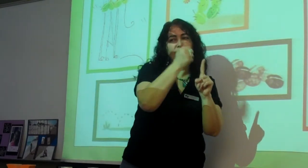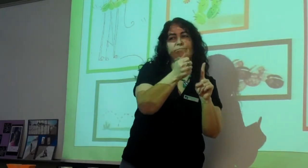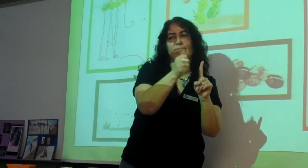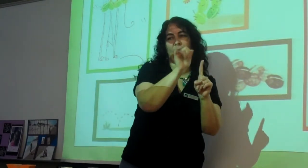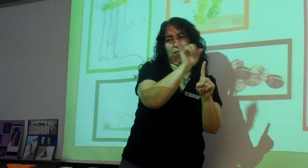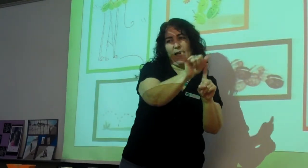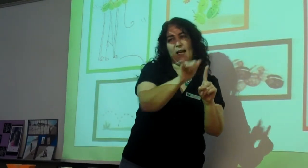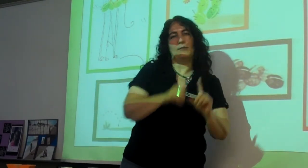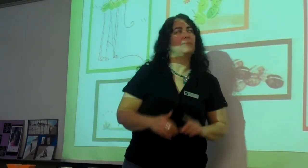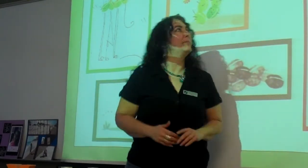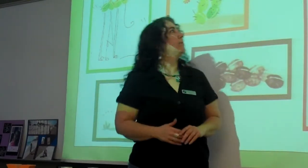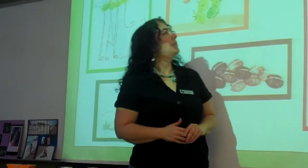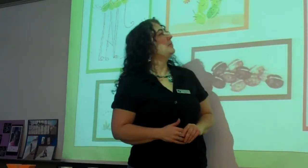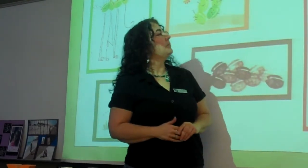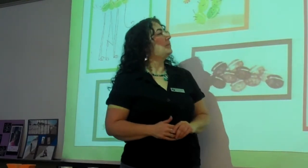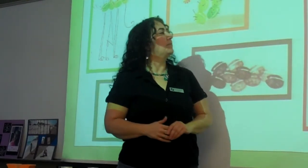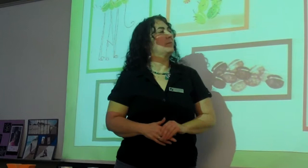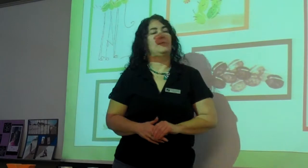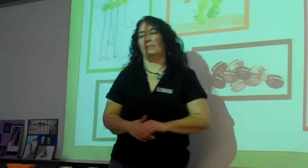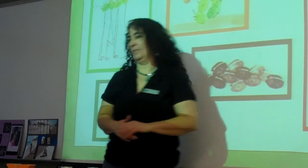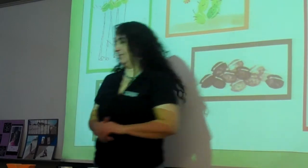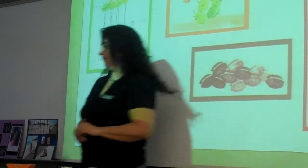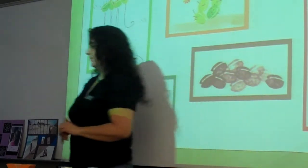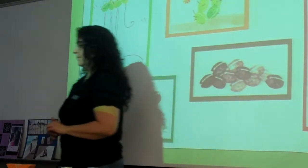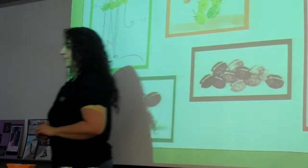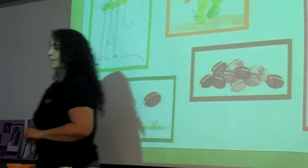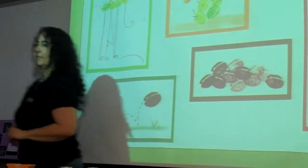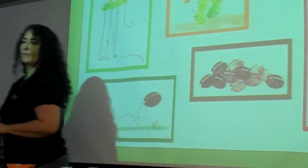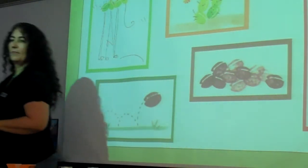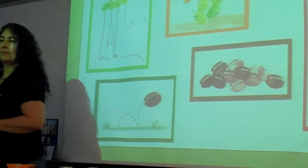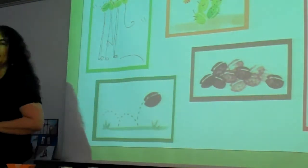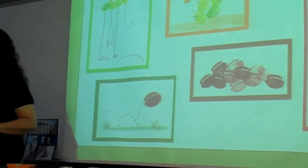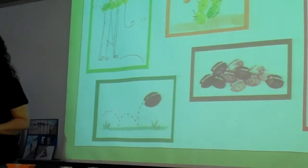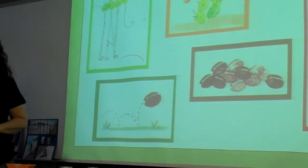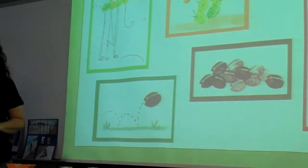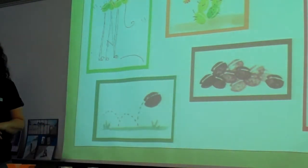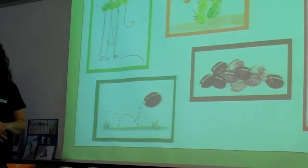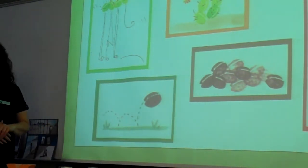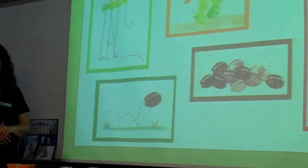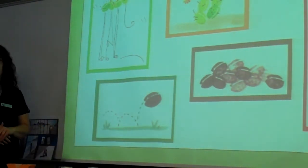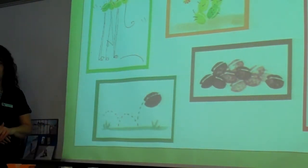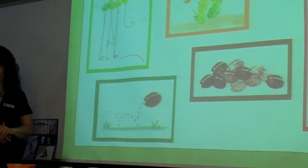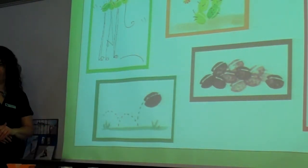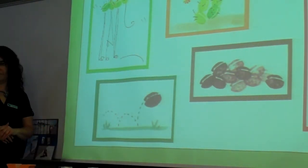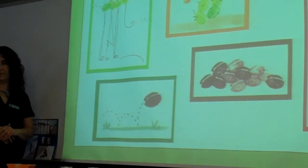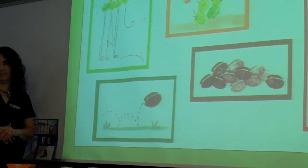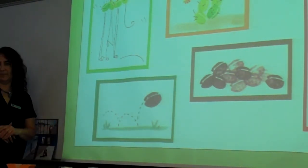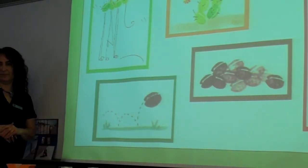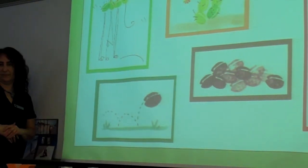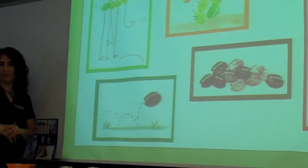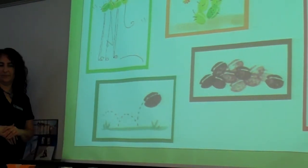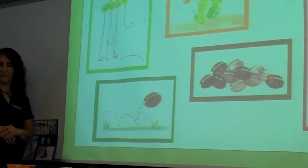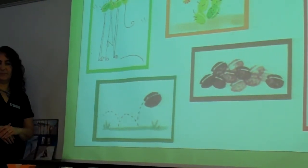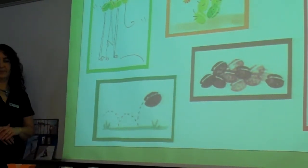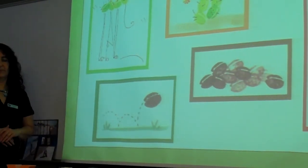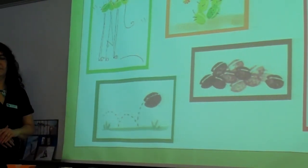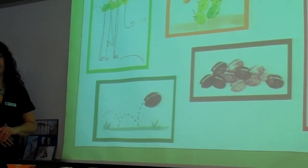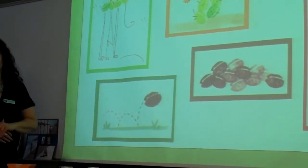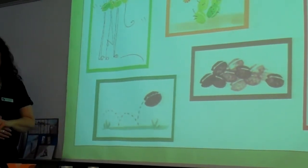Thank you. The other kinds were limited, so this one I've been able to incorporate into many holiday celebration ideas for my scrapbooking.